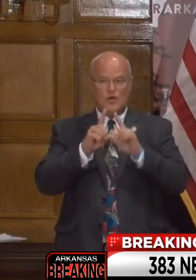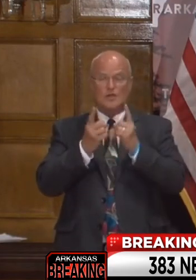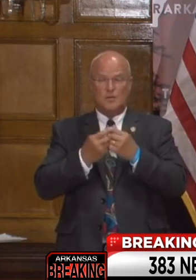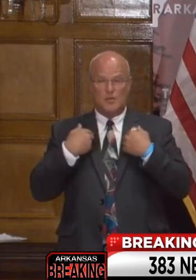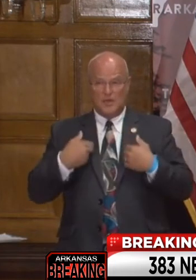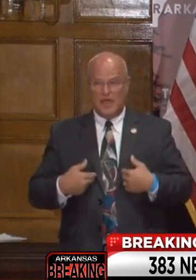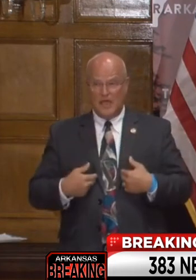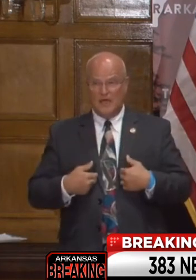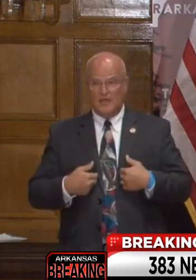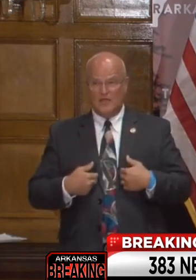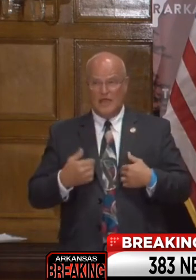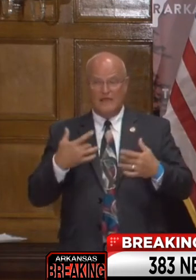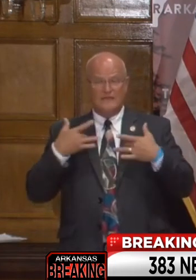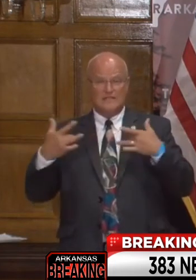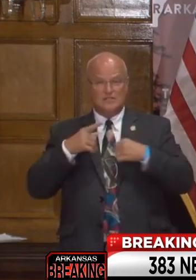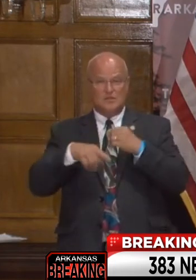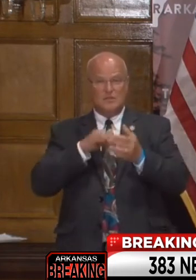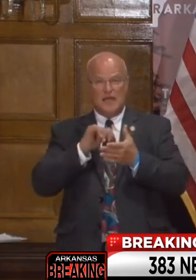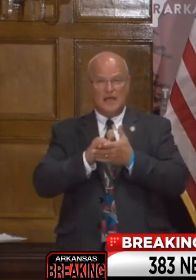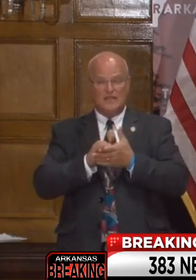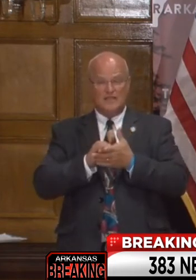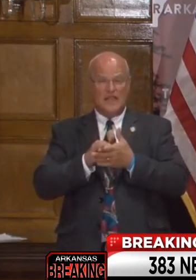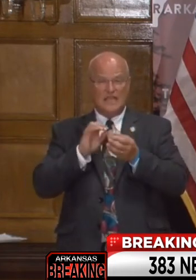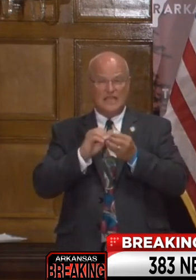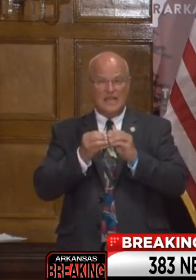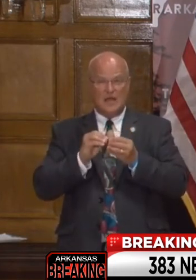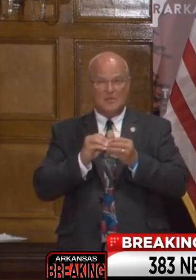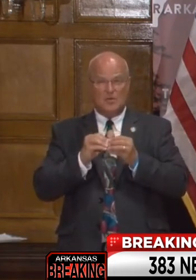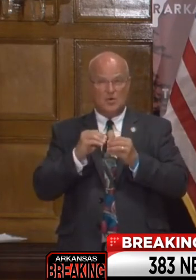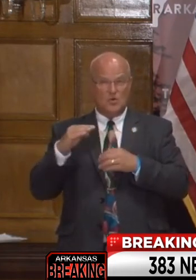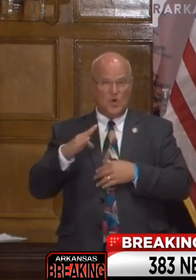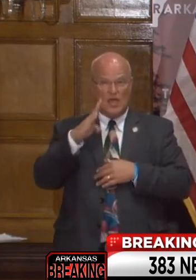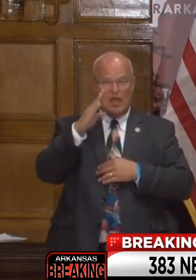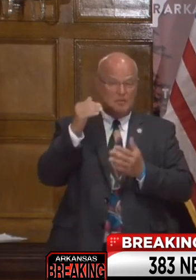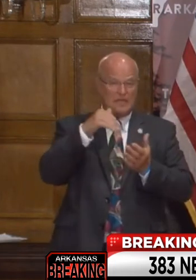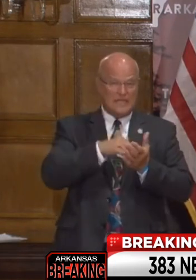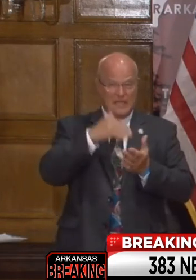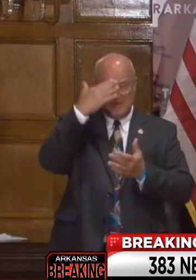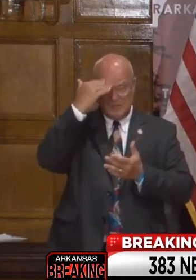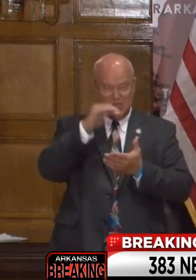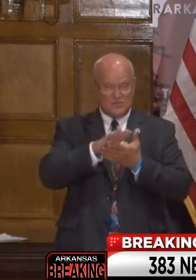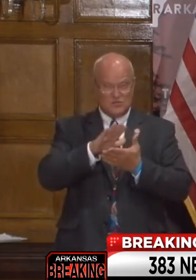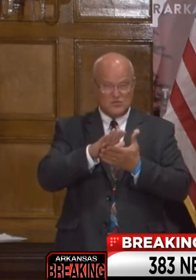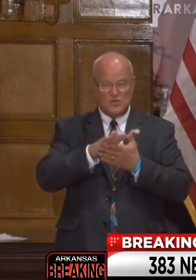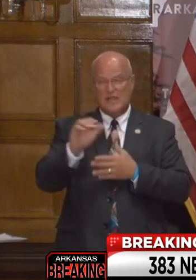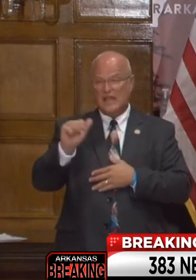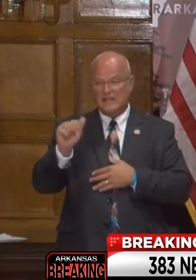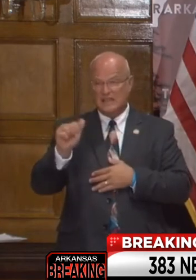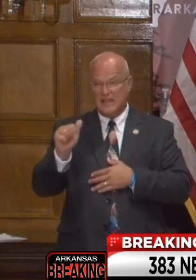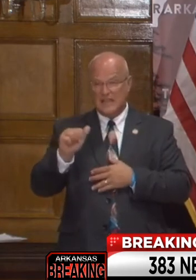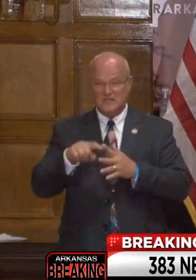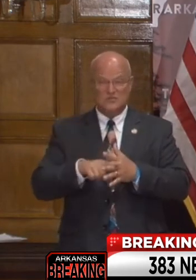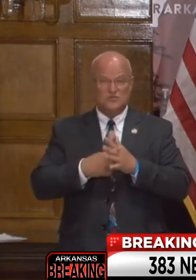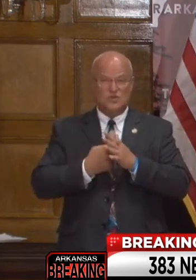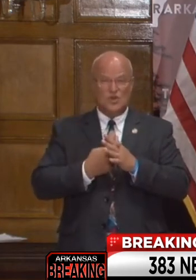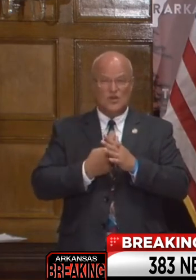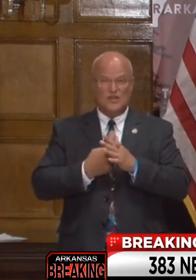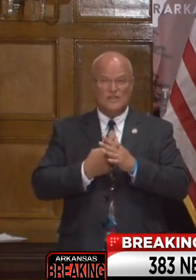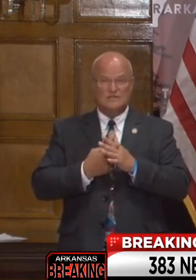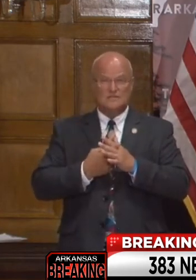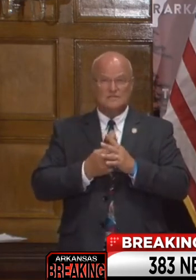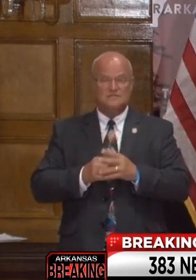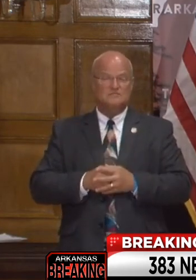of Health, do they have any concerns about that number going up again because school and athletics are starting